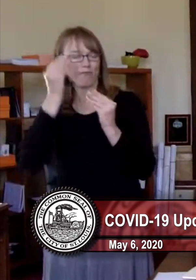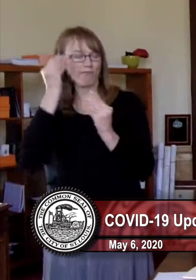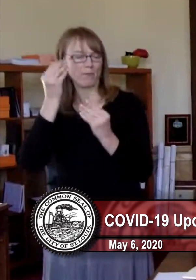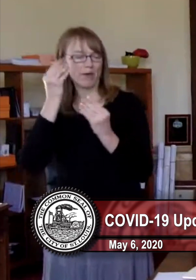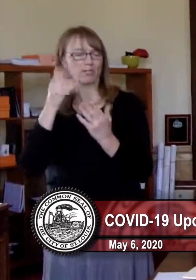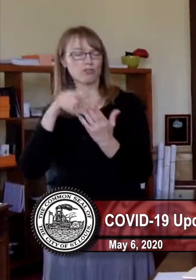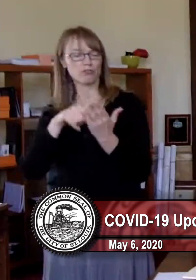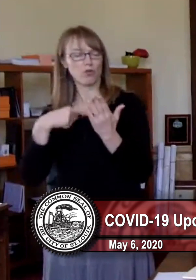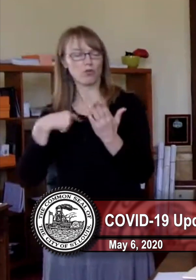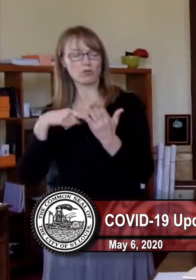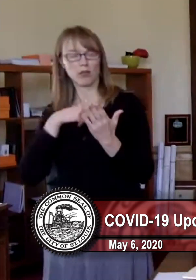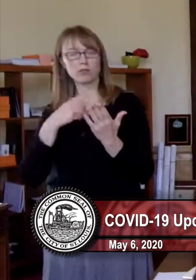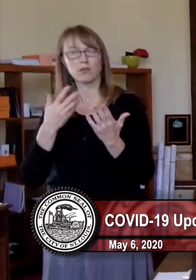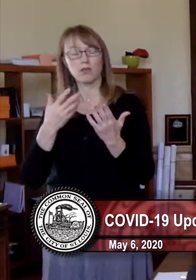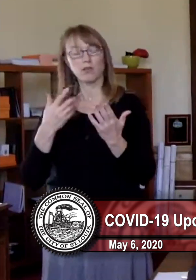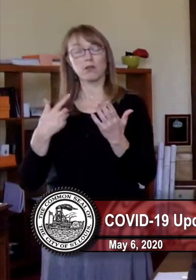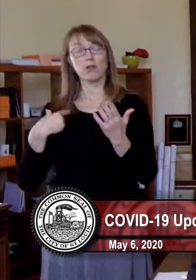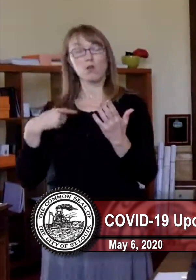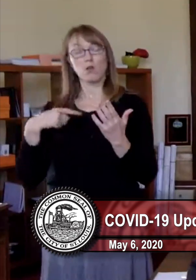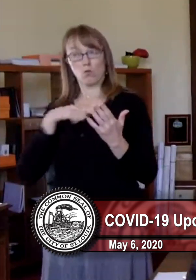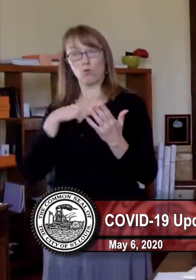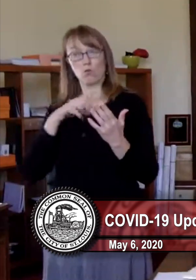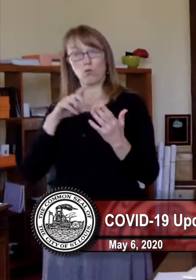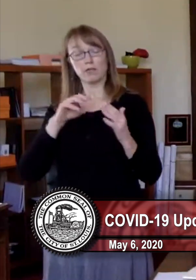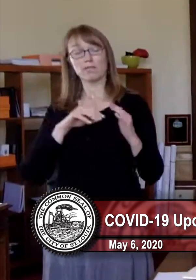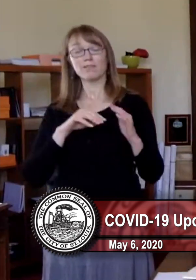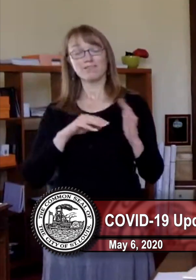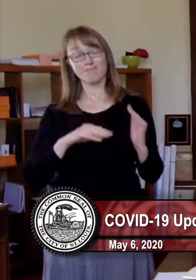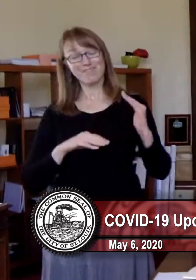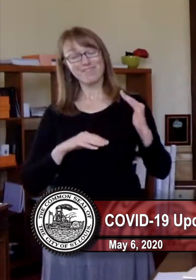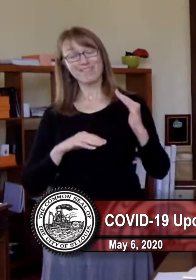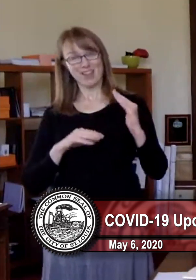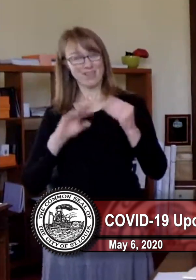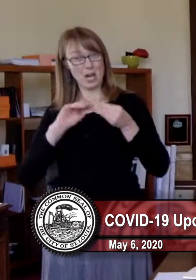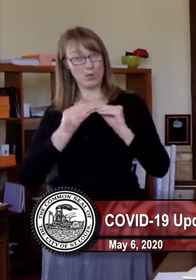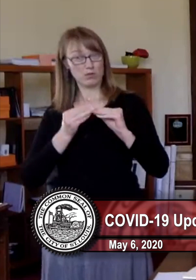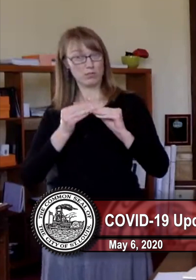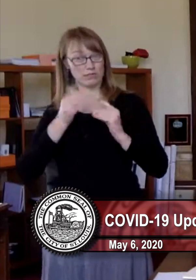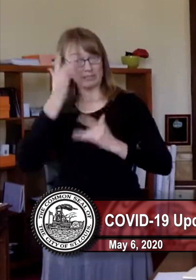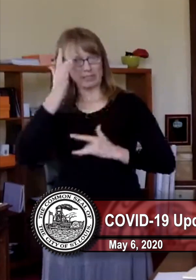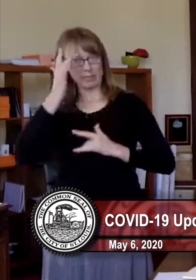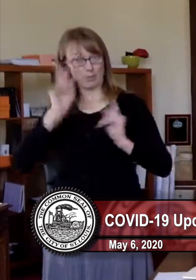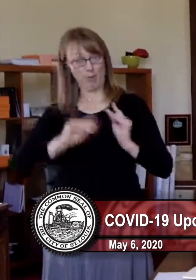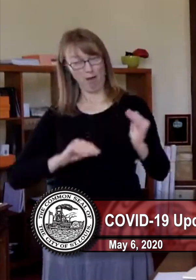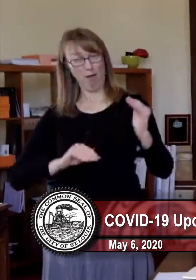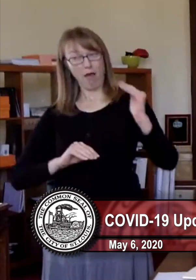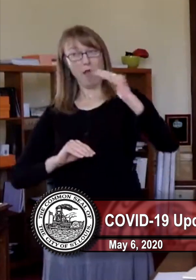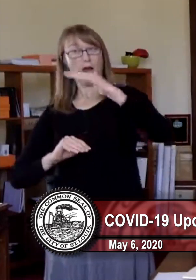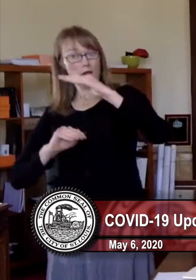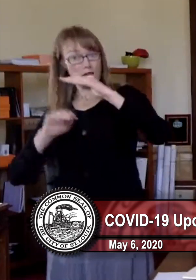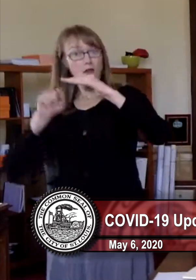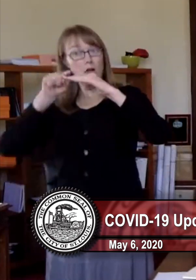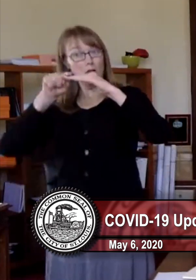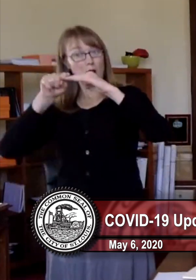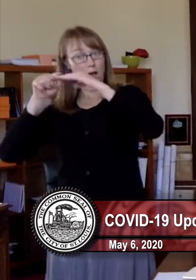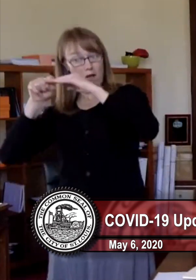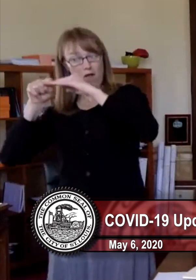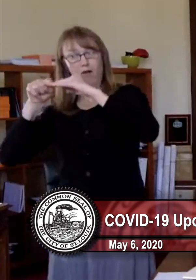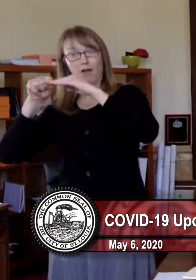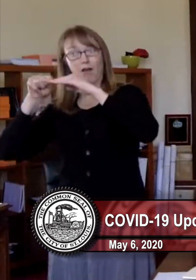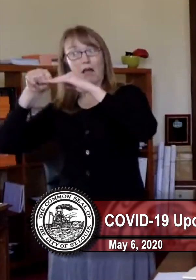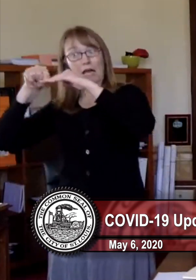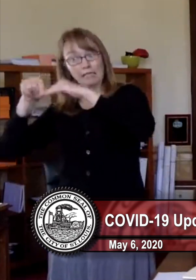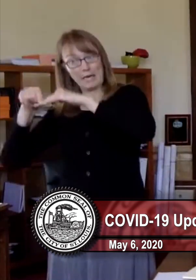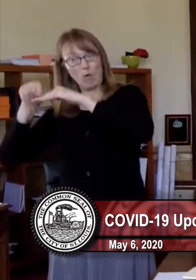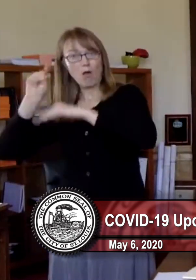has stabilized, gone down a bit. We are looking very heavily at